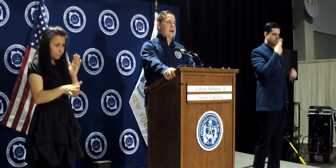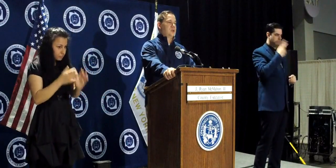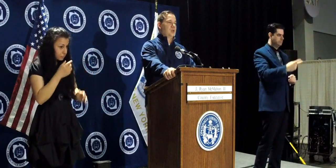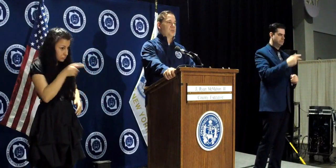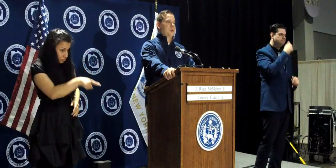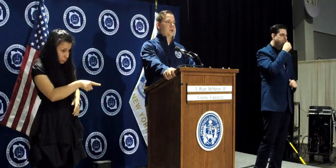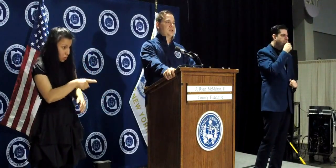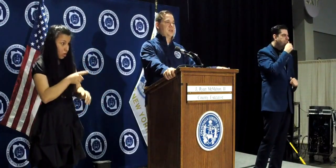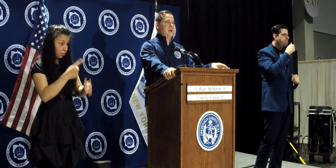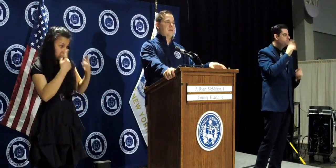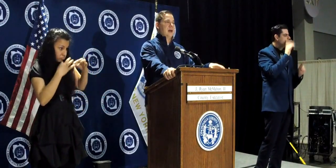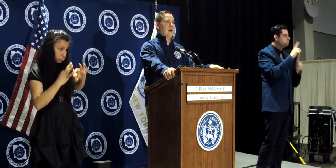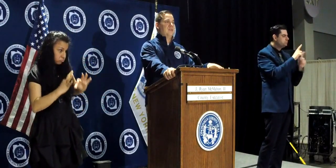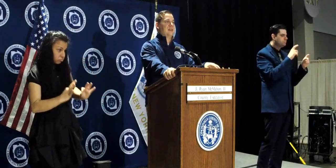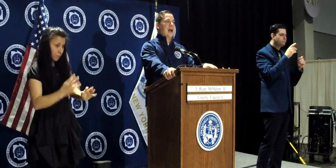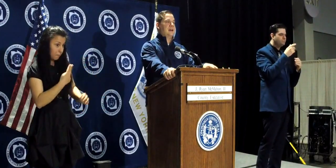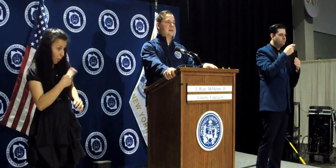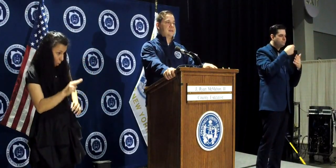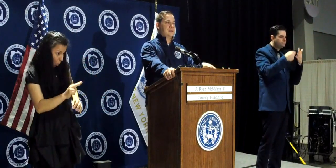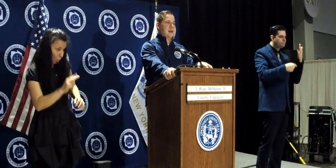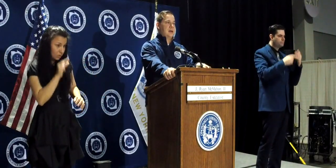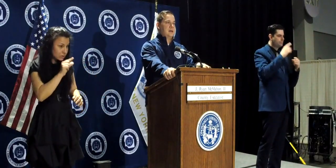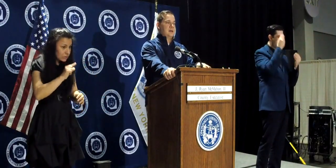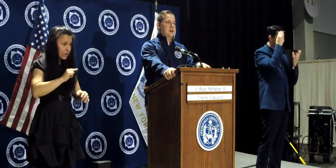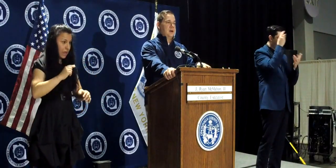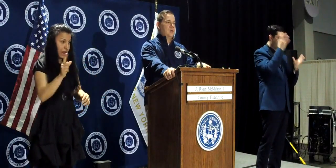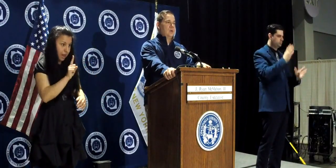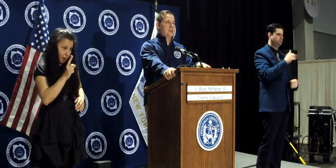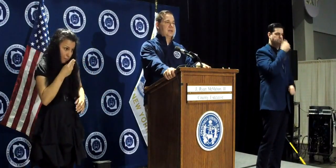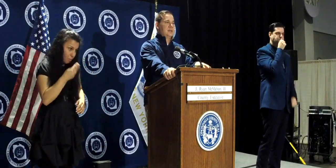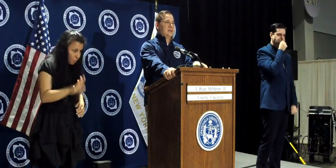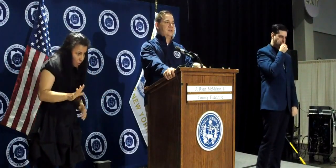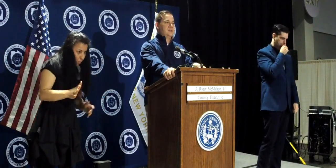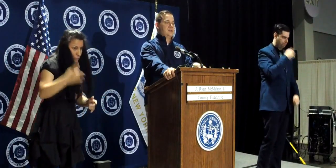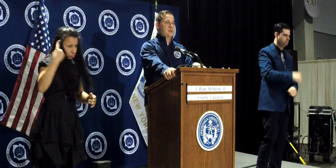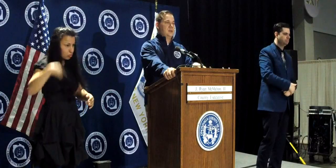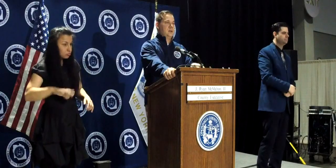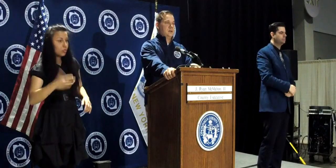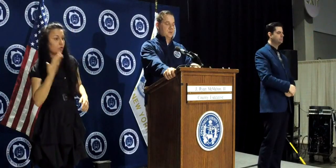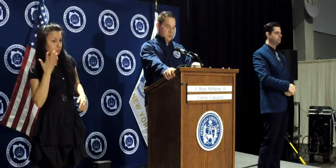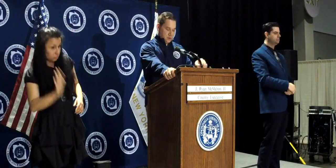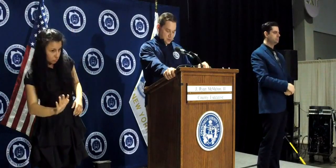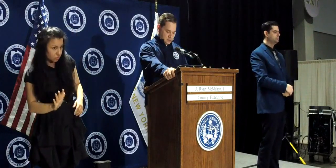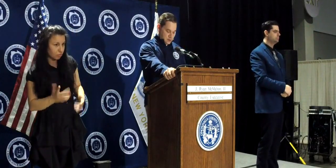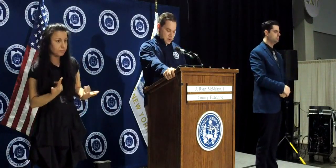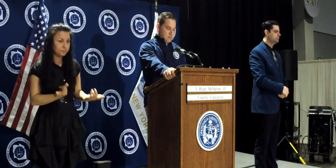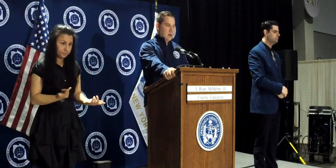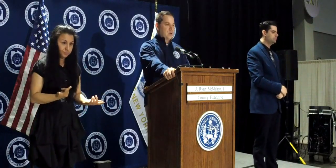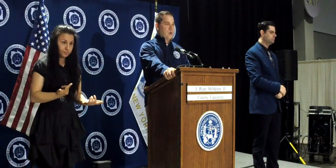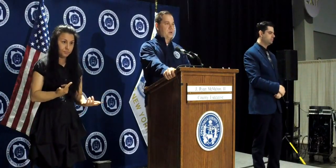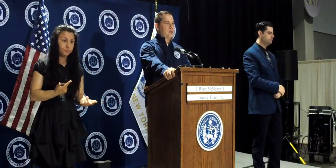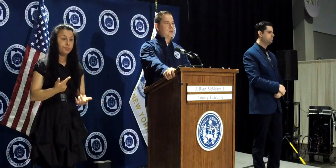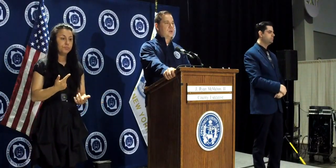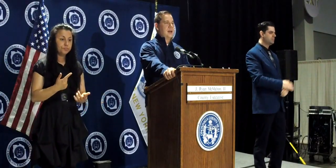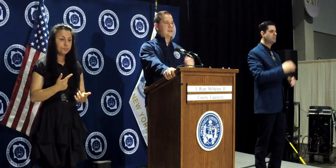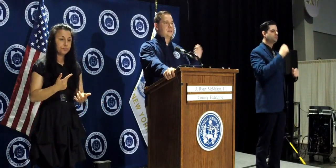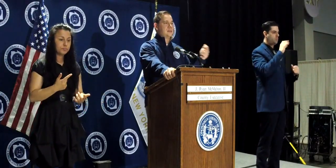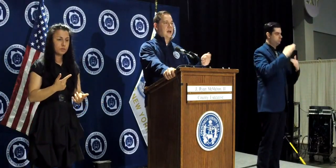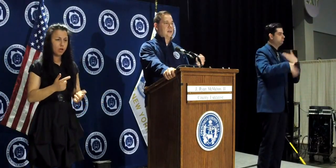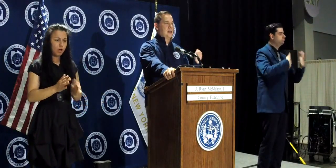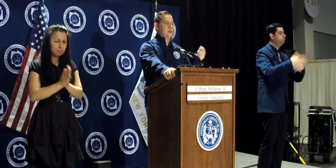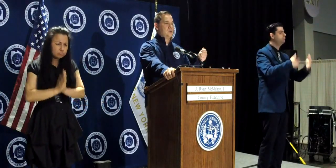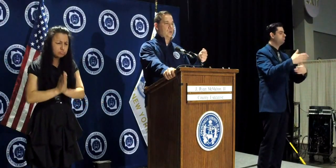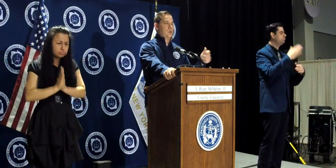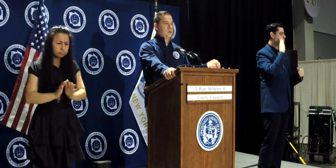Again, Dr. Gupta and their team now have guidance on what they need to see to release by going and utilizing